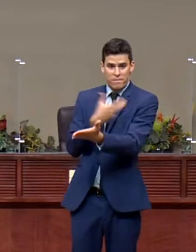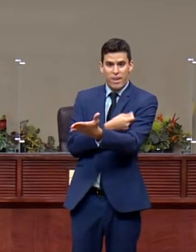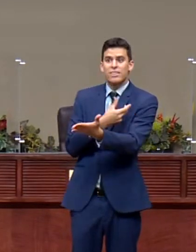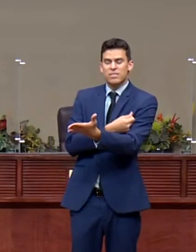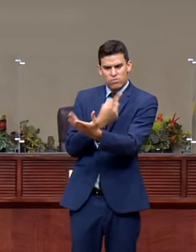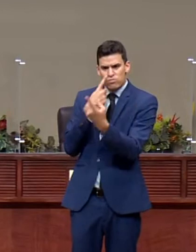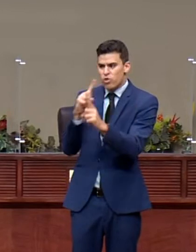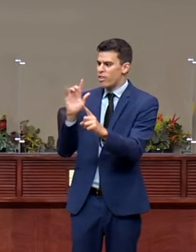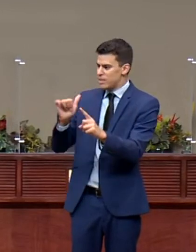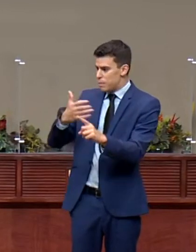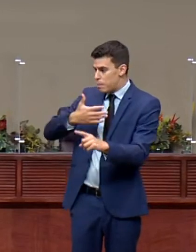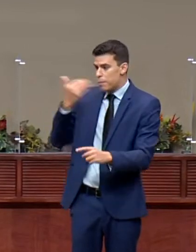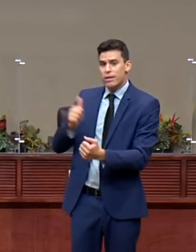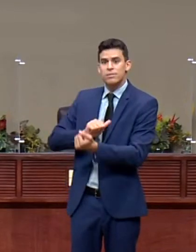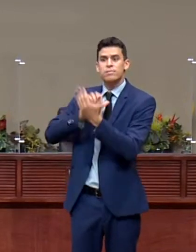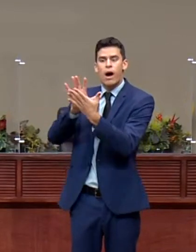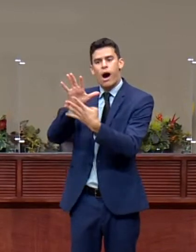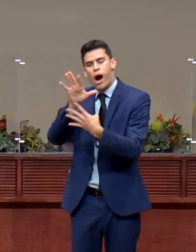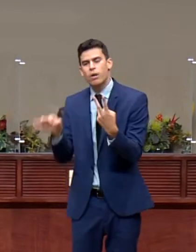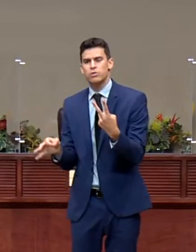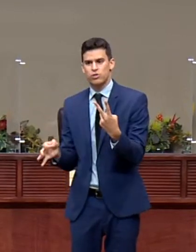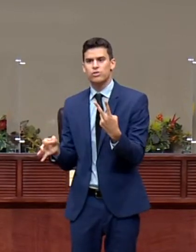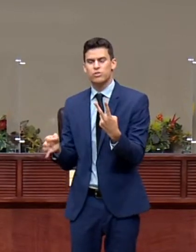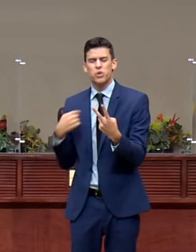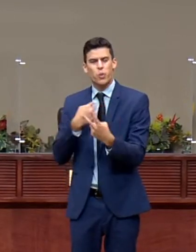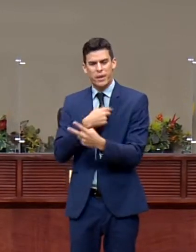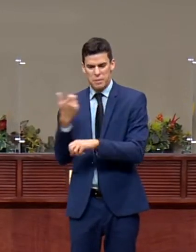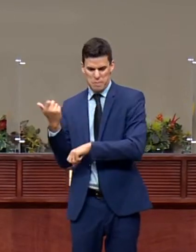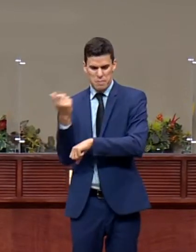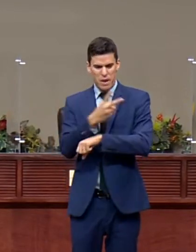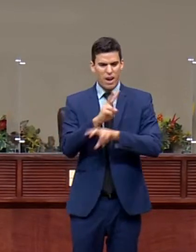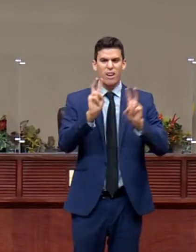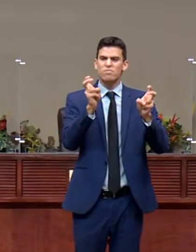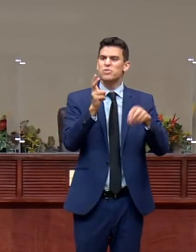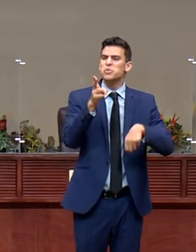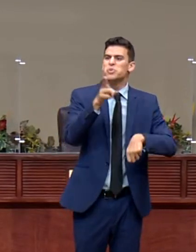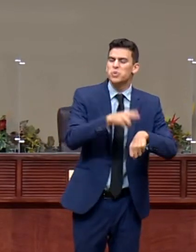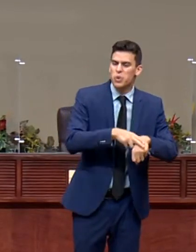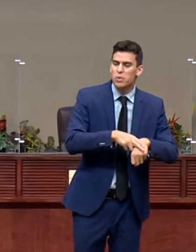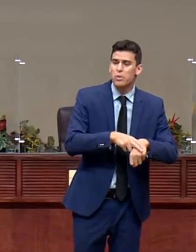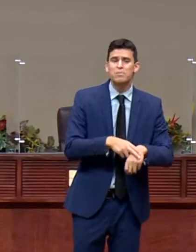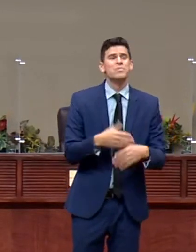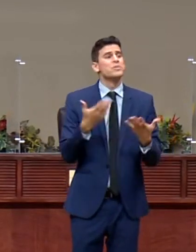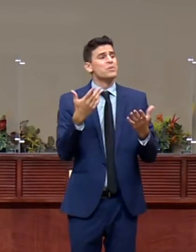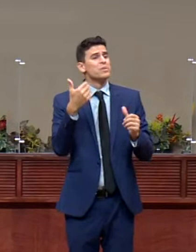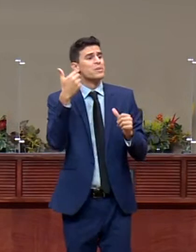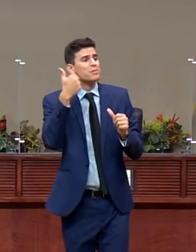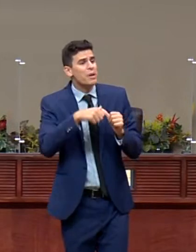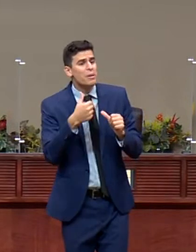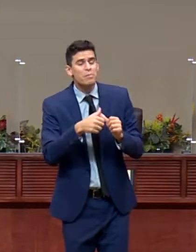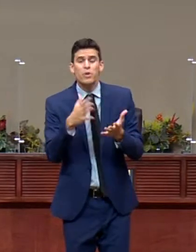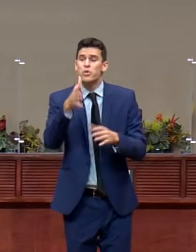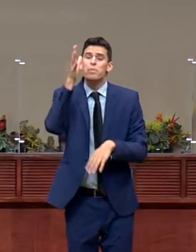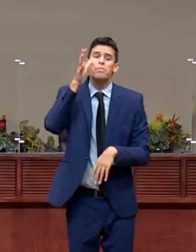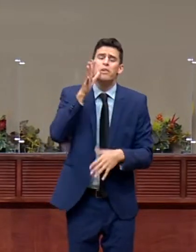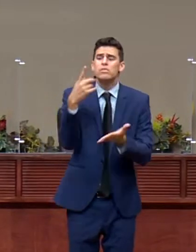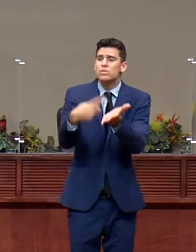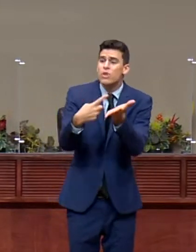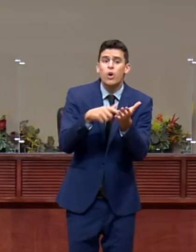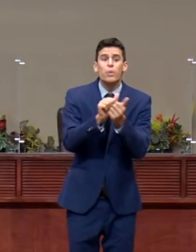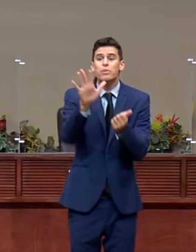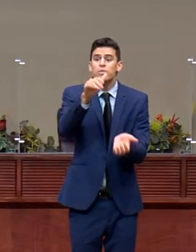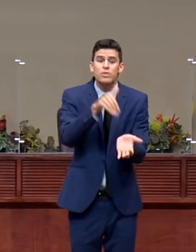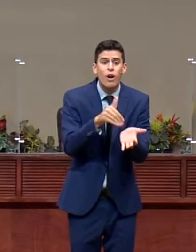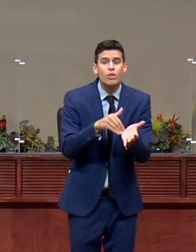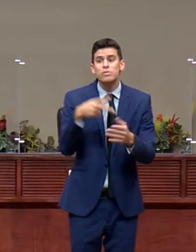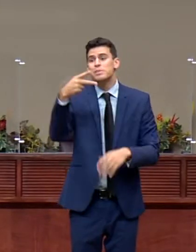things as they were. It's important as parents, if you have questions, talk to your pediatrician, talk to your healthcare provider. Make